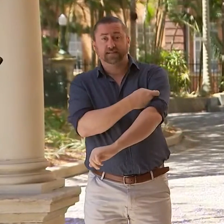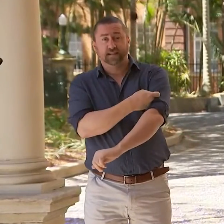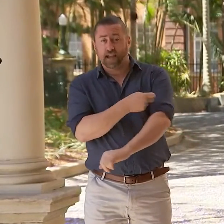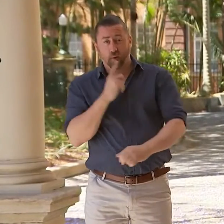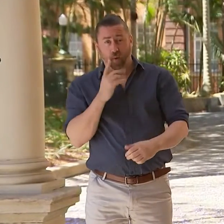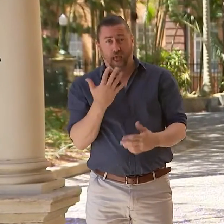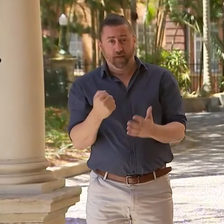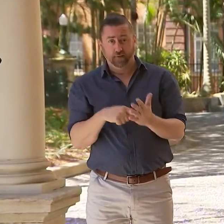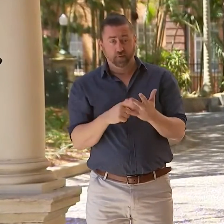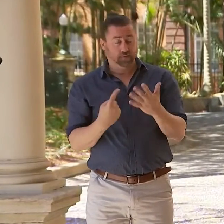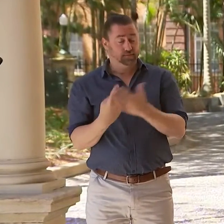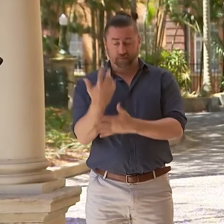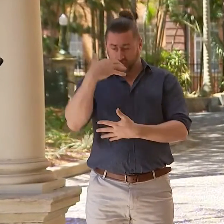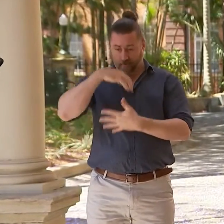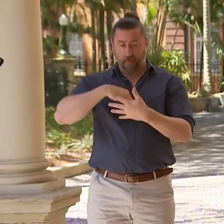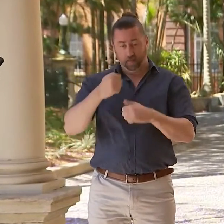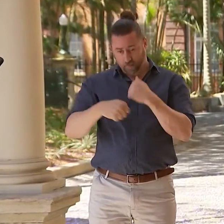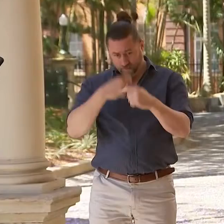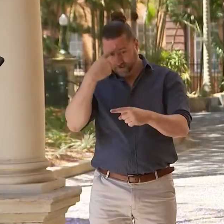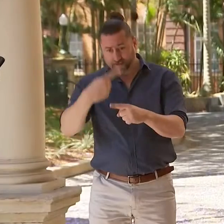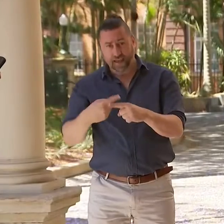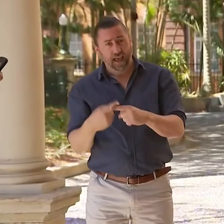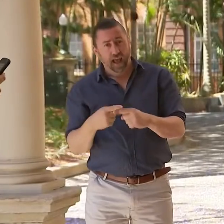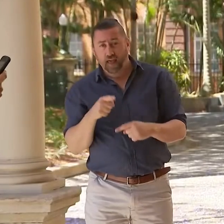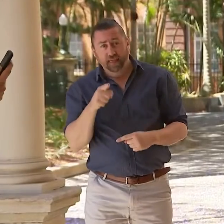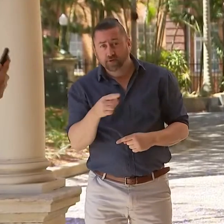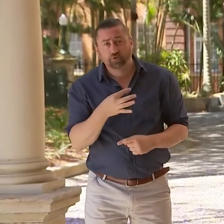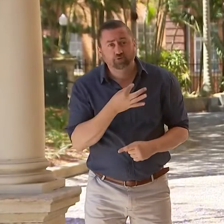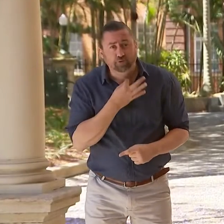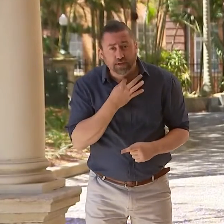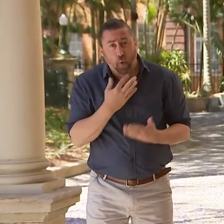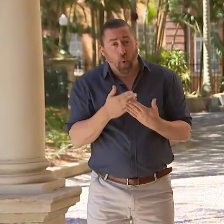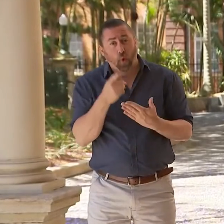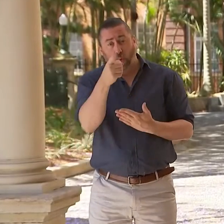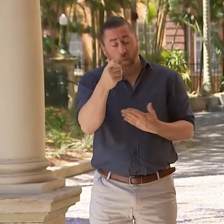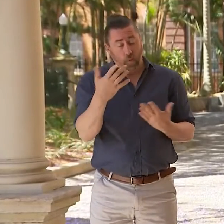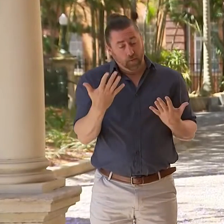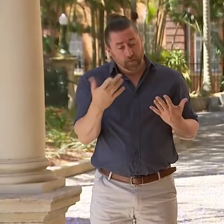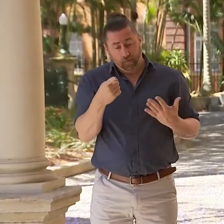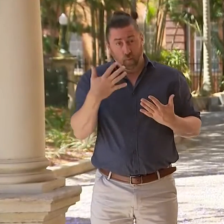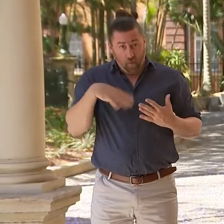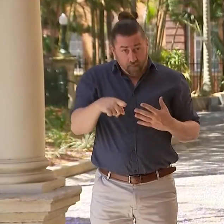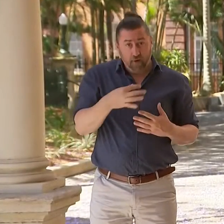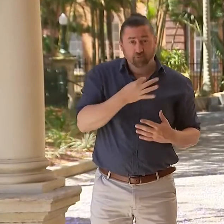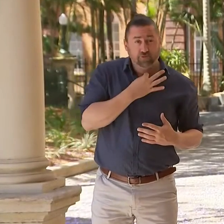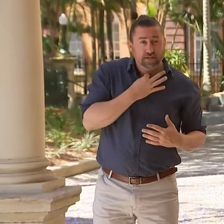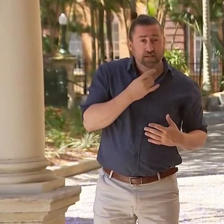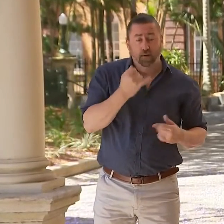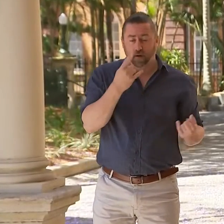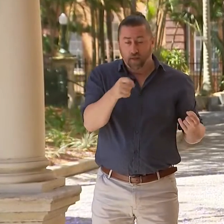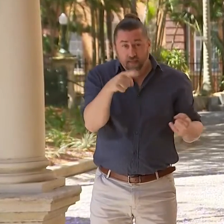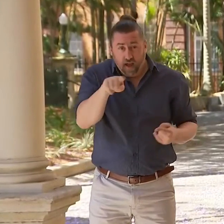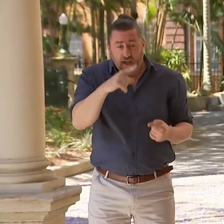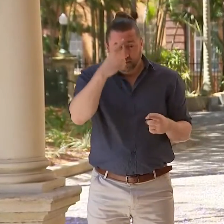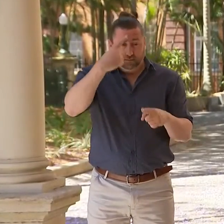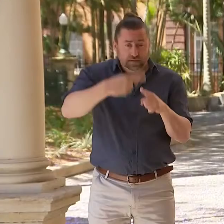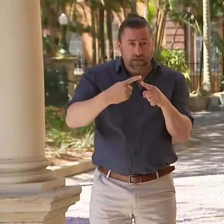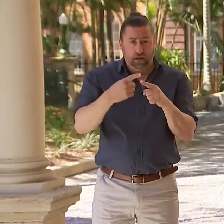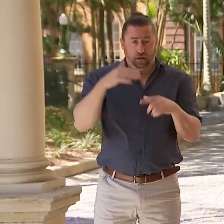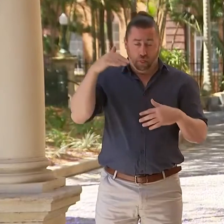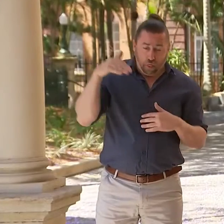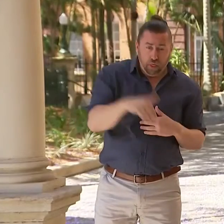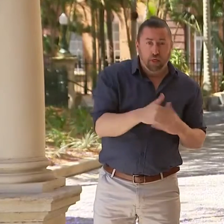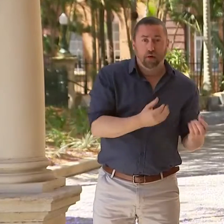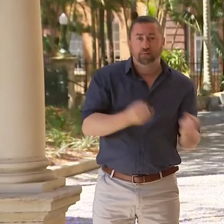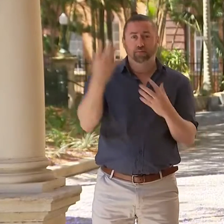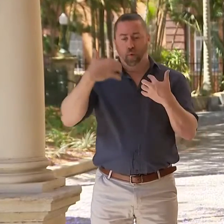getting infected. And we know that they are the people who are then going to be at risk of needing to go to hospital and then potentially ICU. How